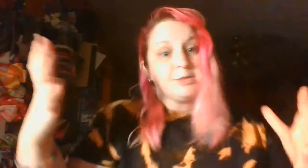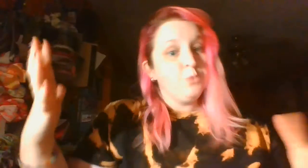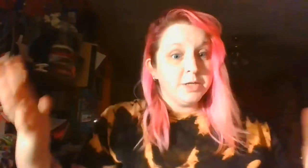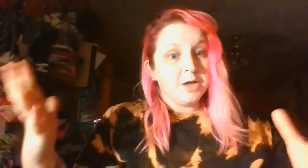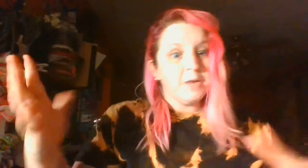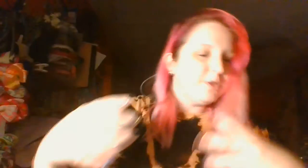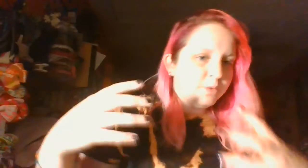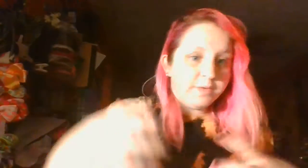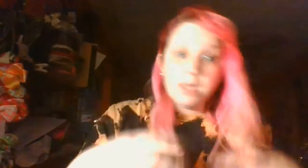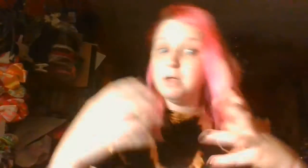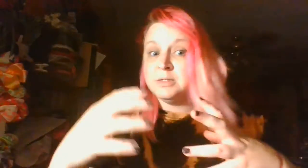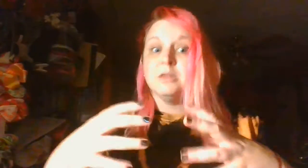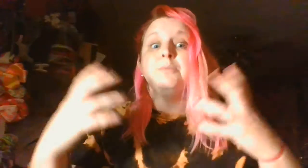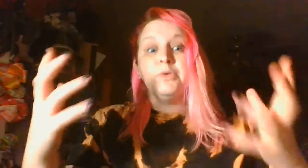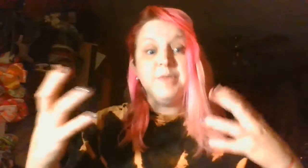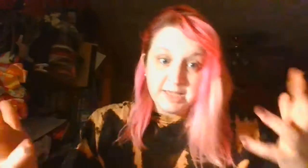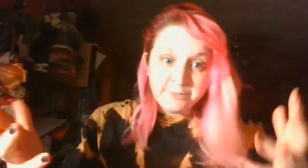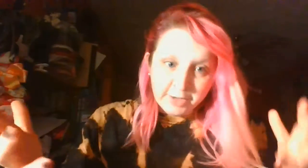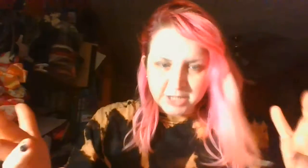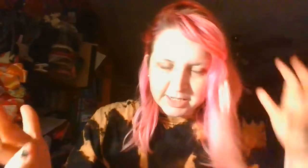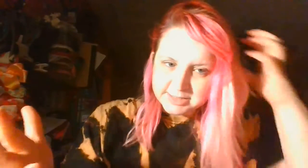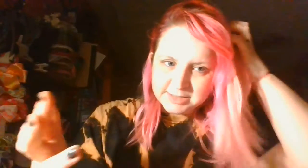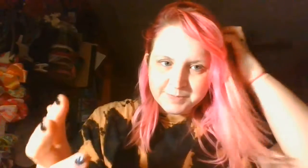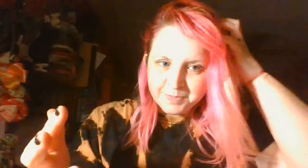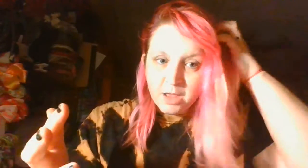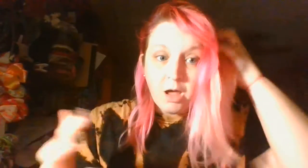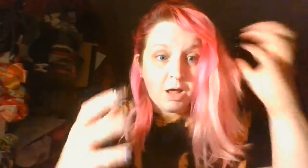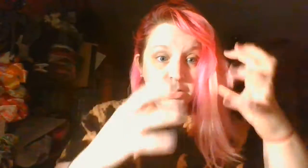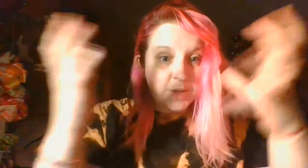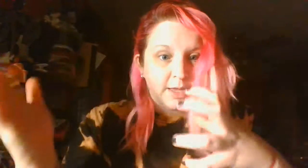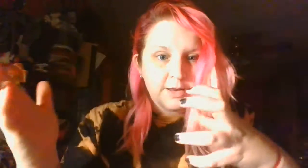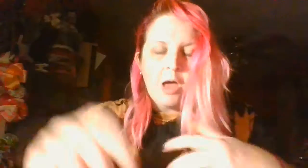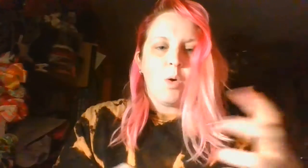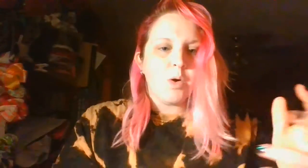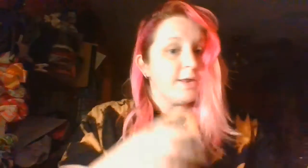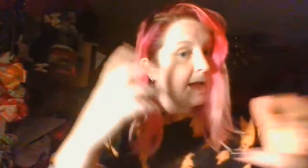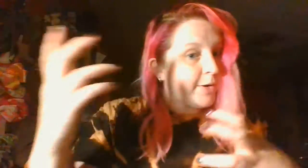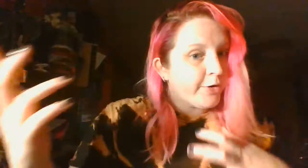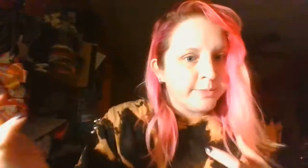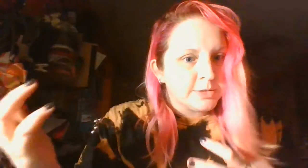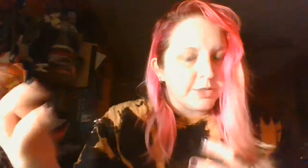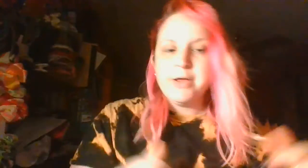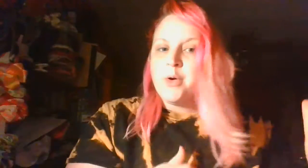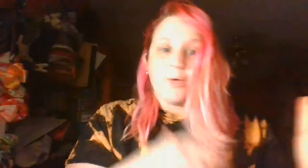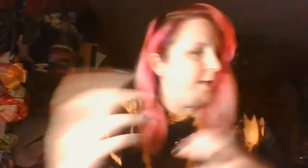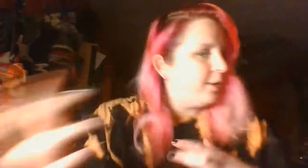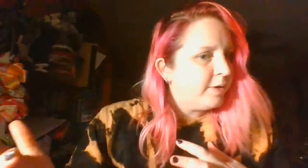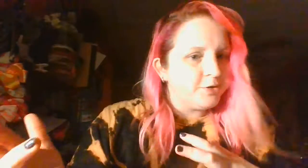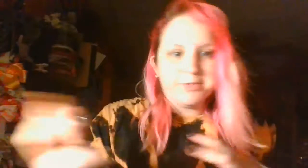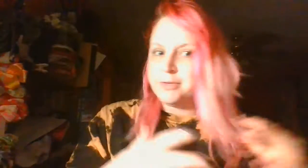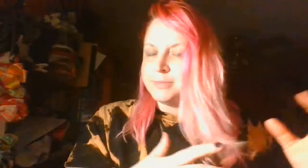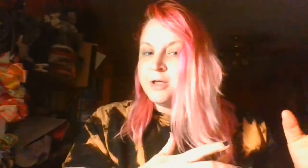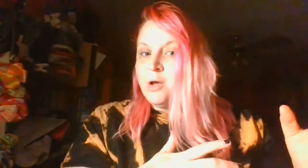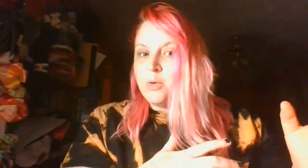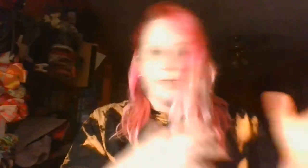you want to talk about the movie franchises Halloween, or the Nightmare on Elm Street, or the Hellraiser films, or the